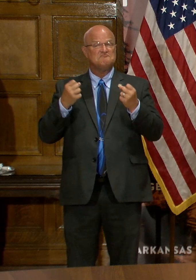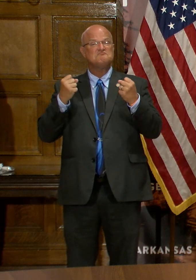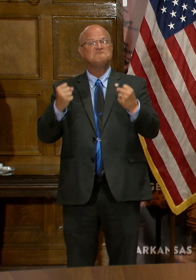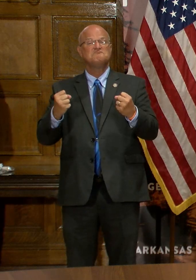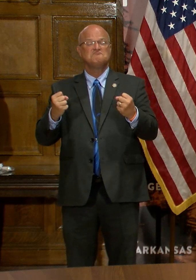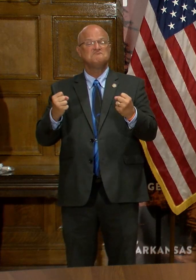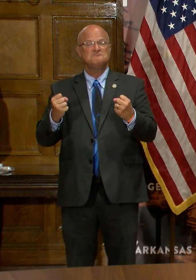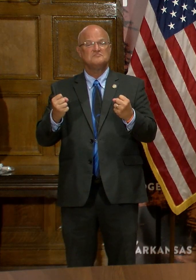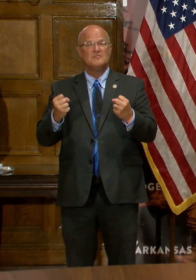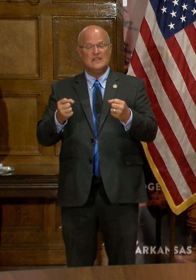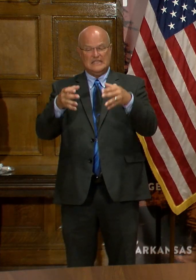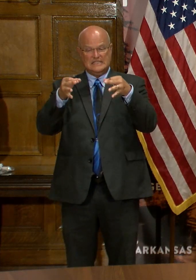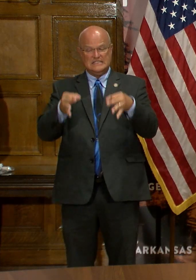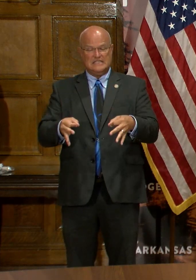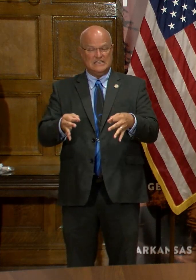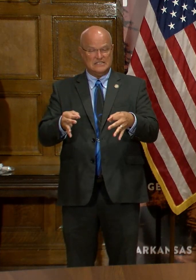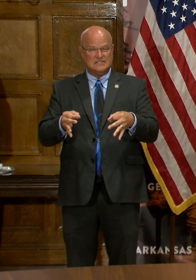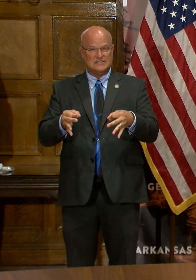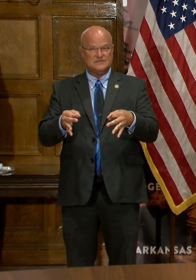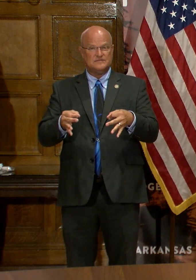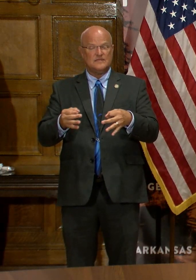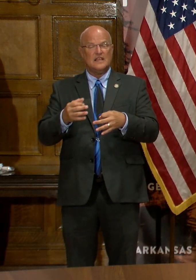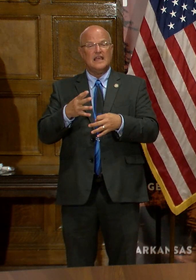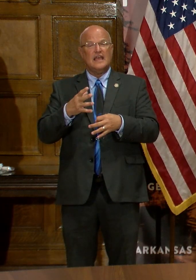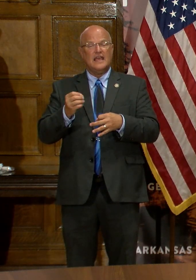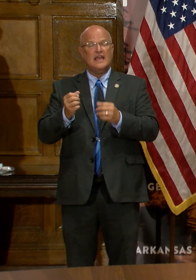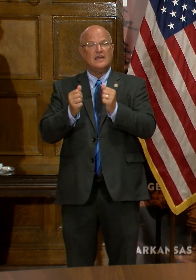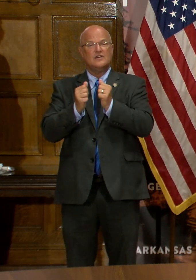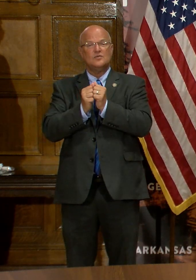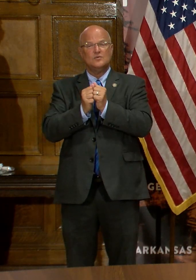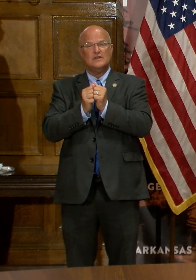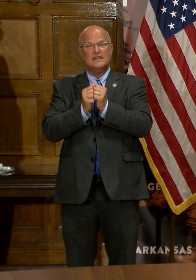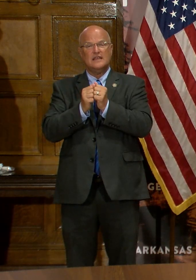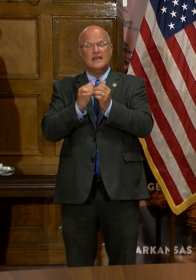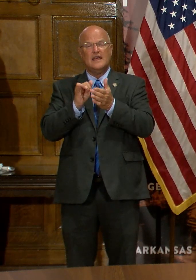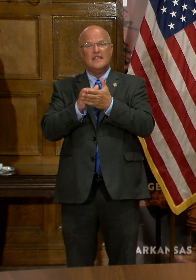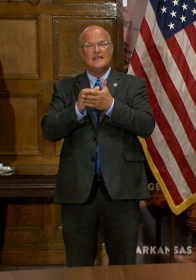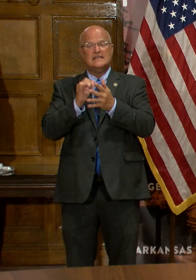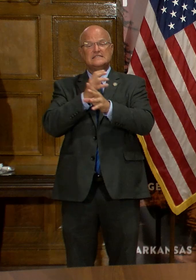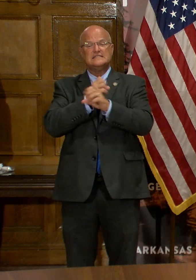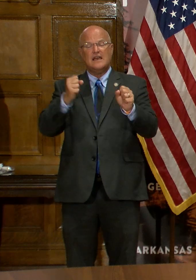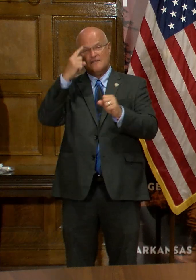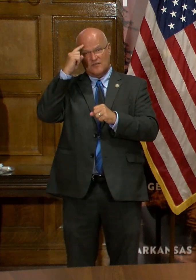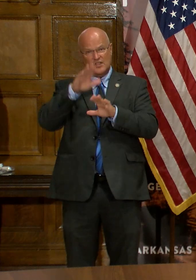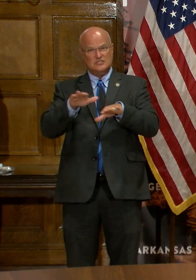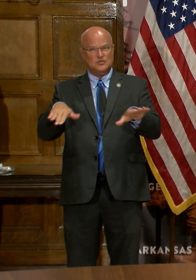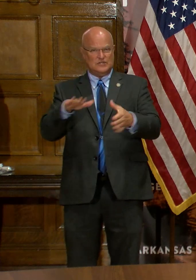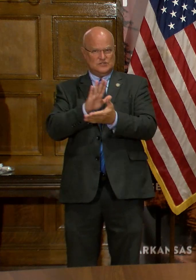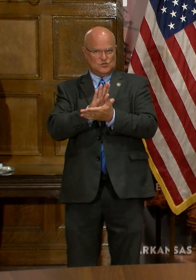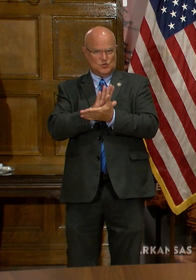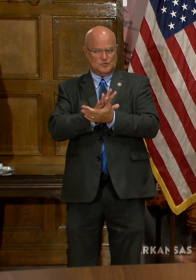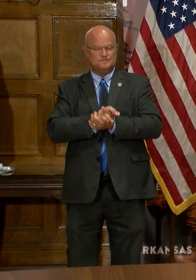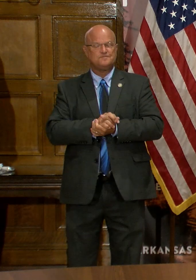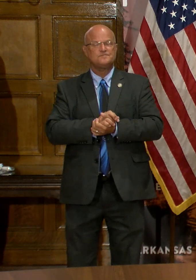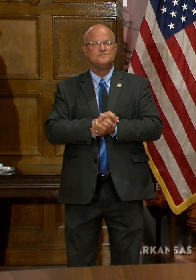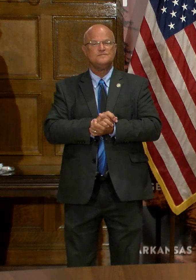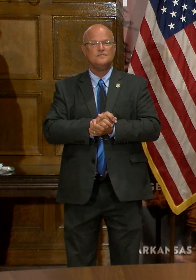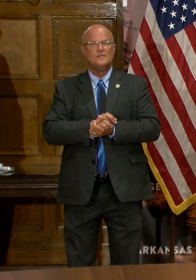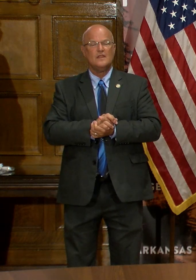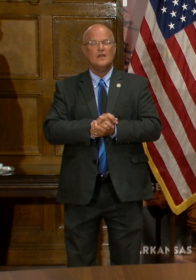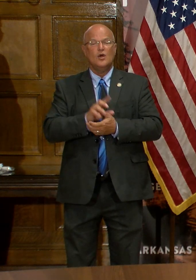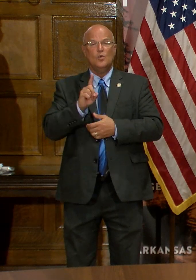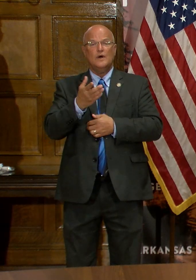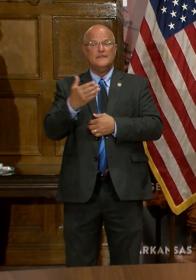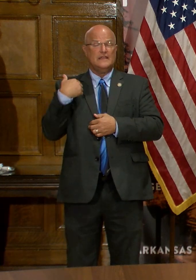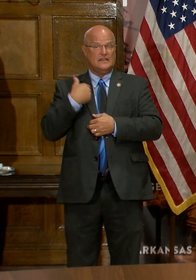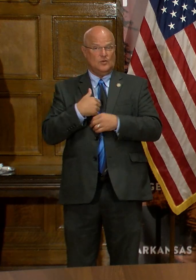in the decisions that are being made and in the safety for their children at school. So one thing